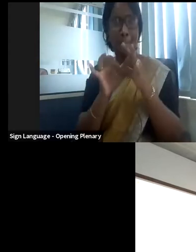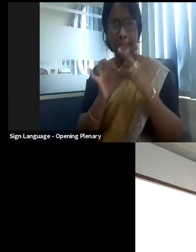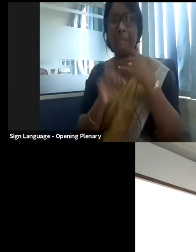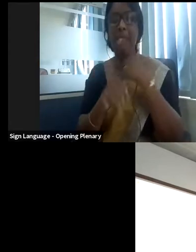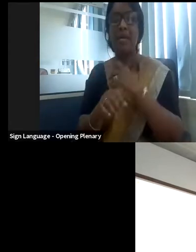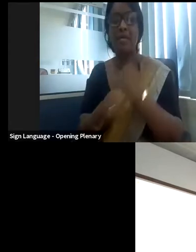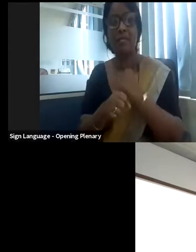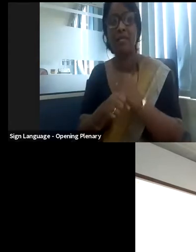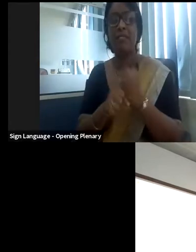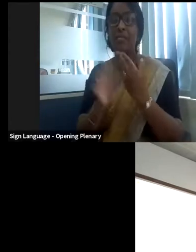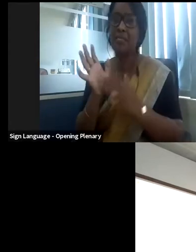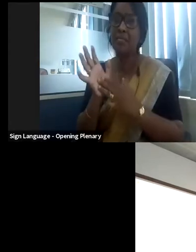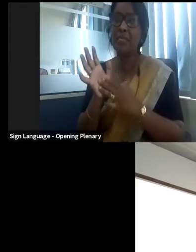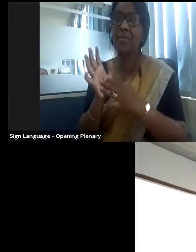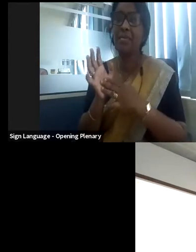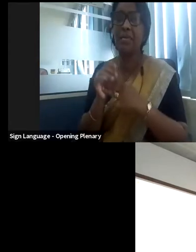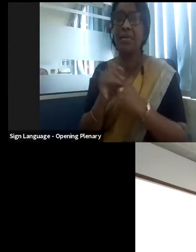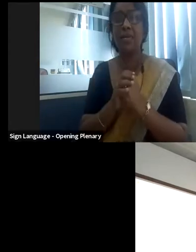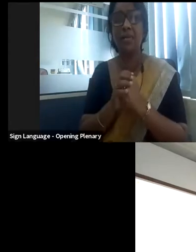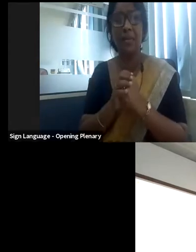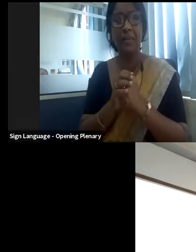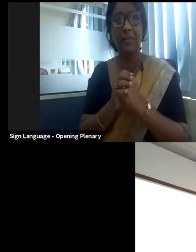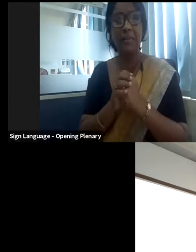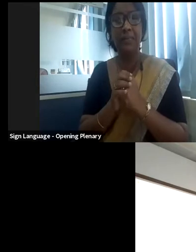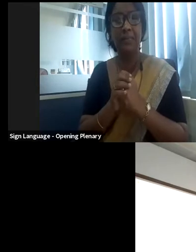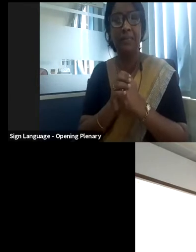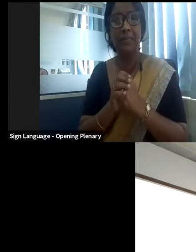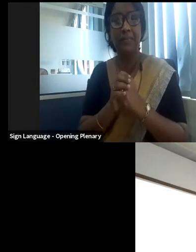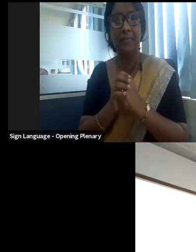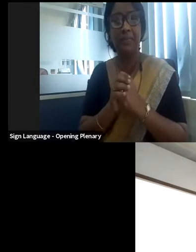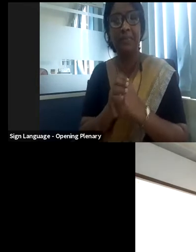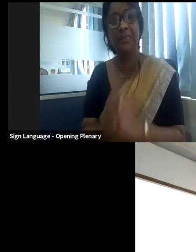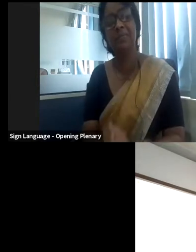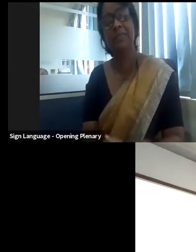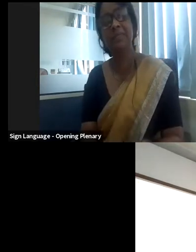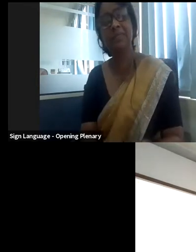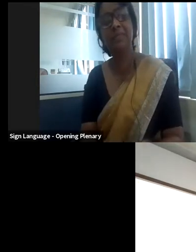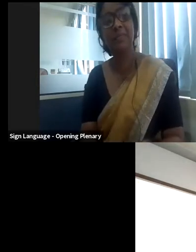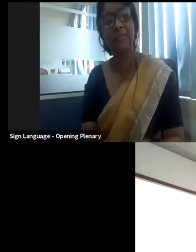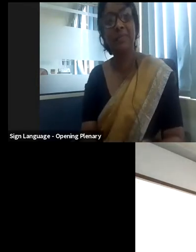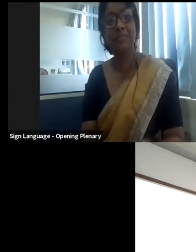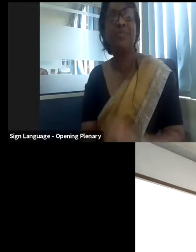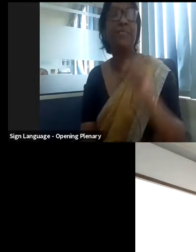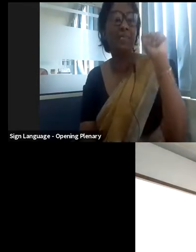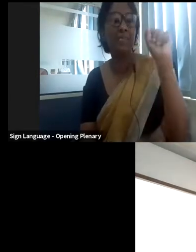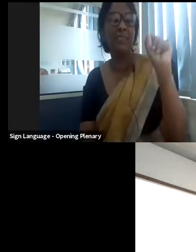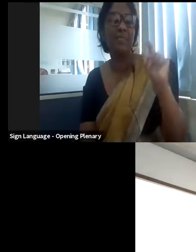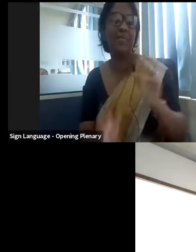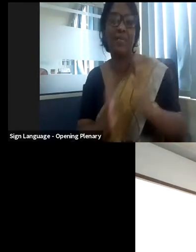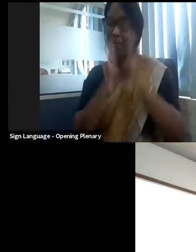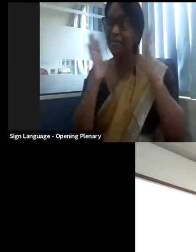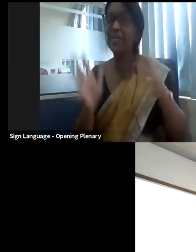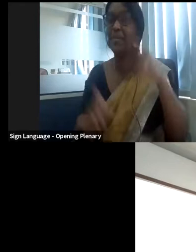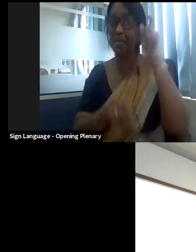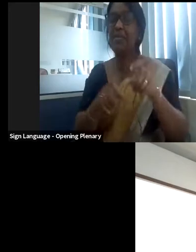we have Amanti, we have Yasangi, Kishore, Nirantare, Fadil, Nadia, and Tamindri. Please